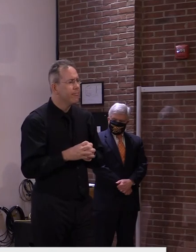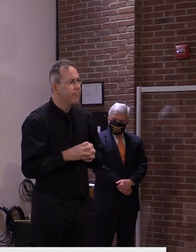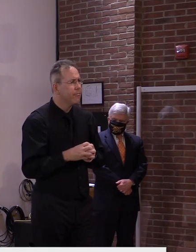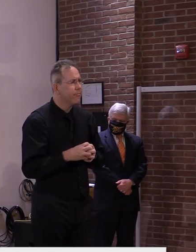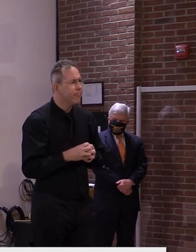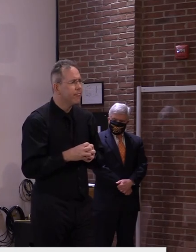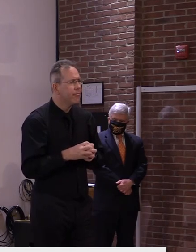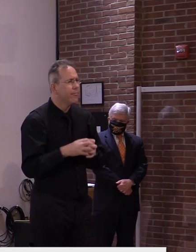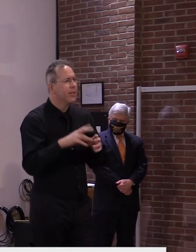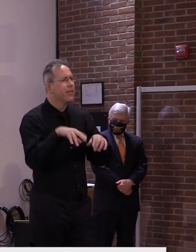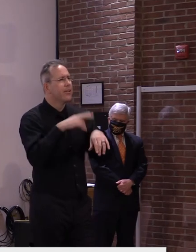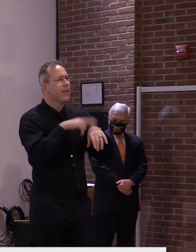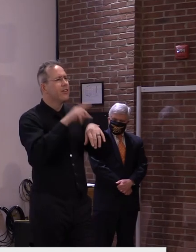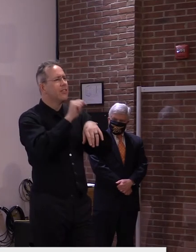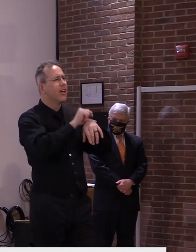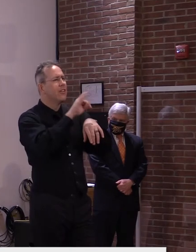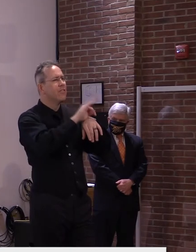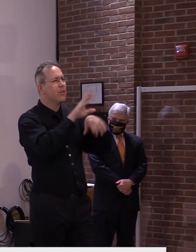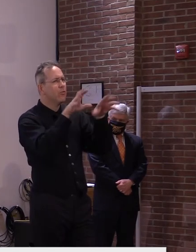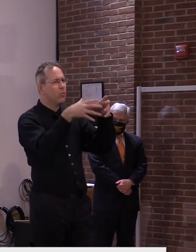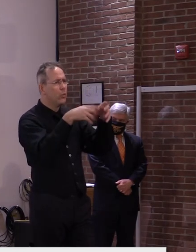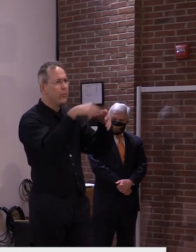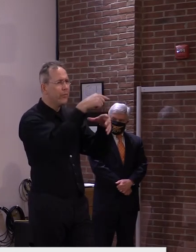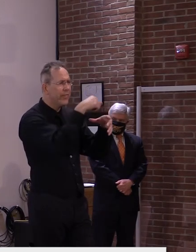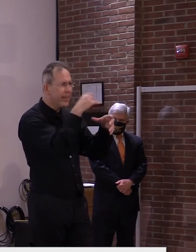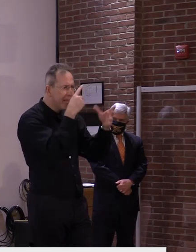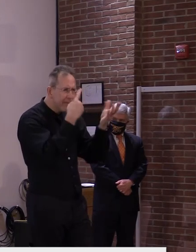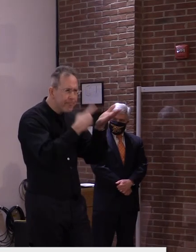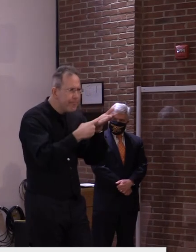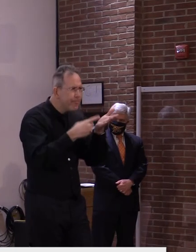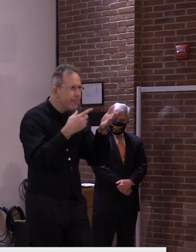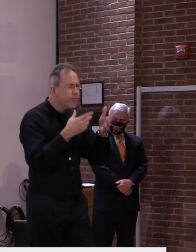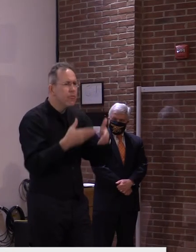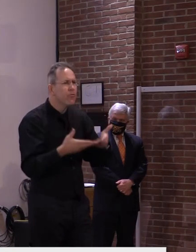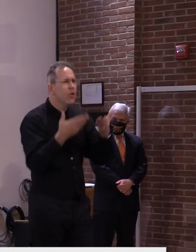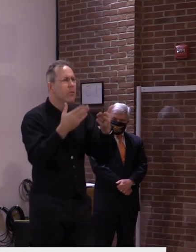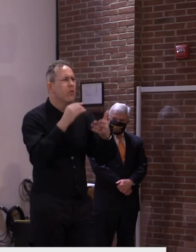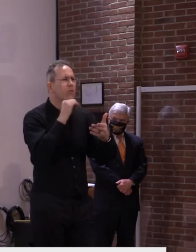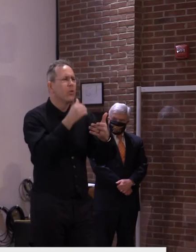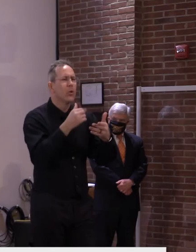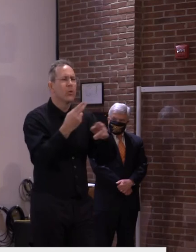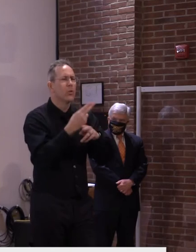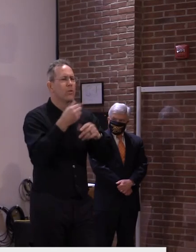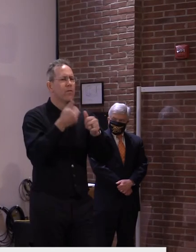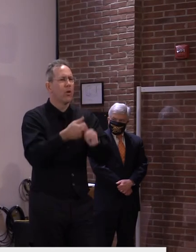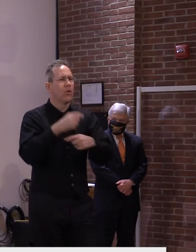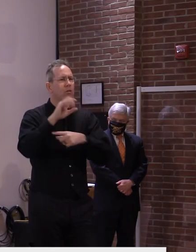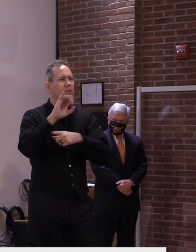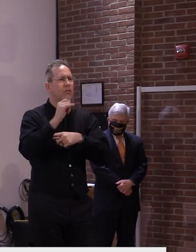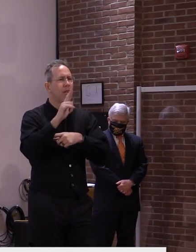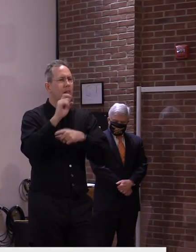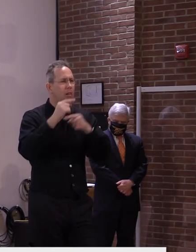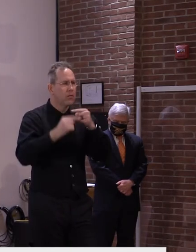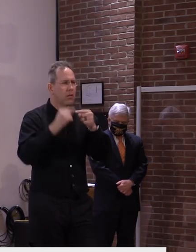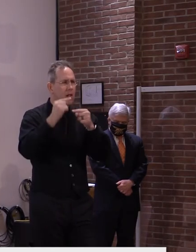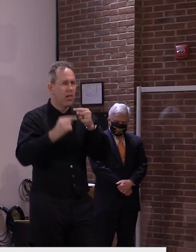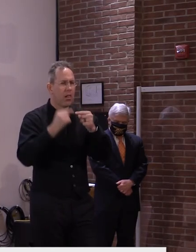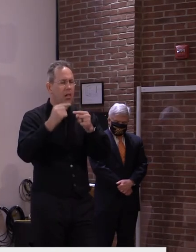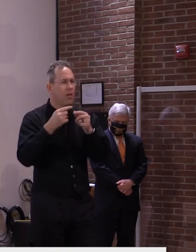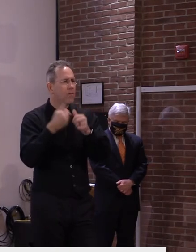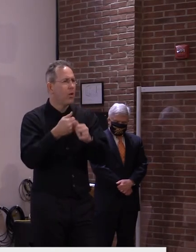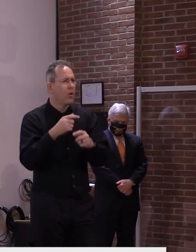even more strongly arguing against using those values. So that's the answer to your first question.